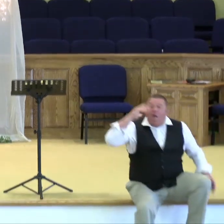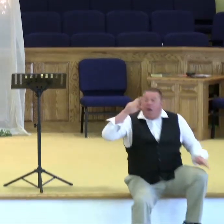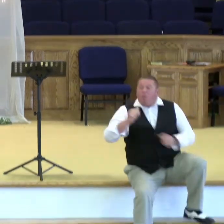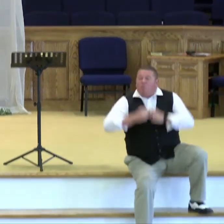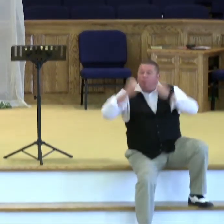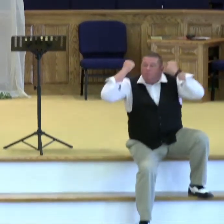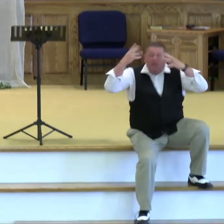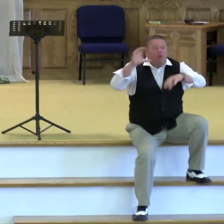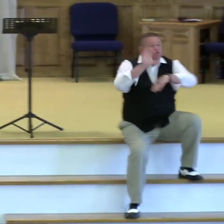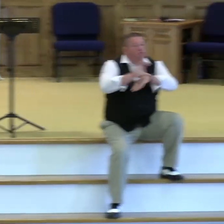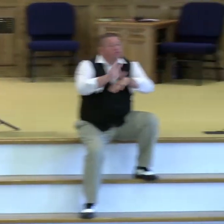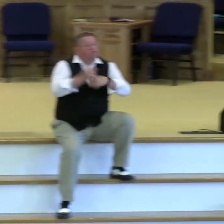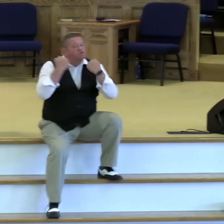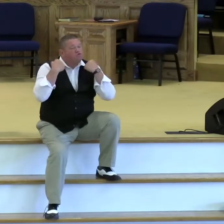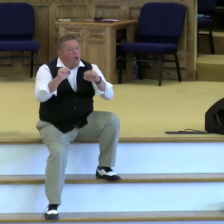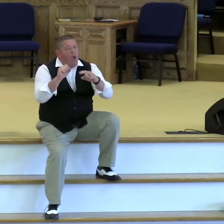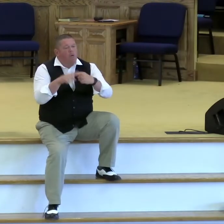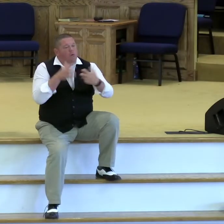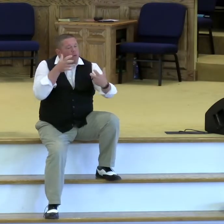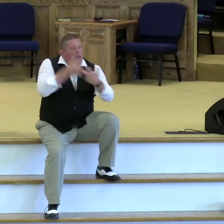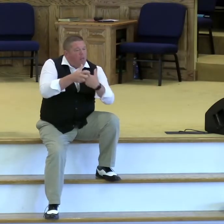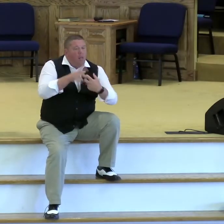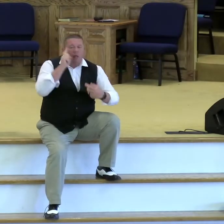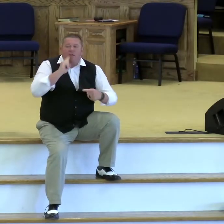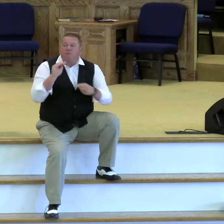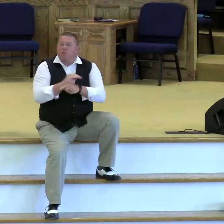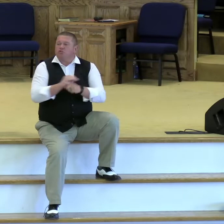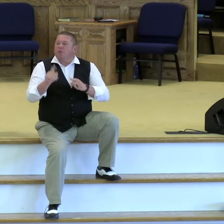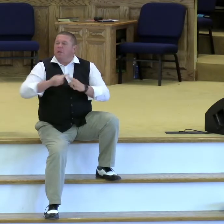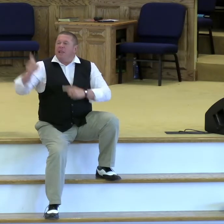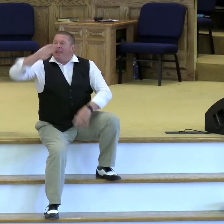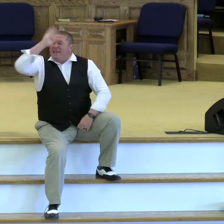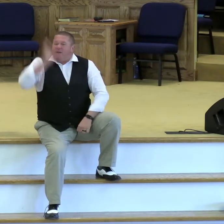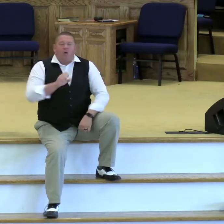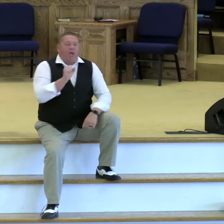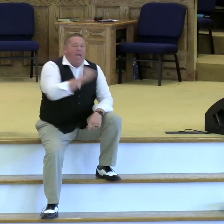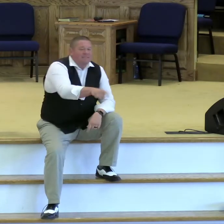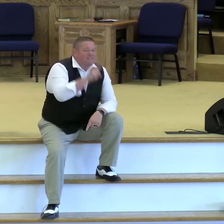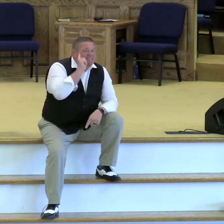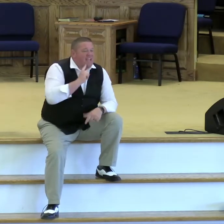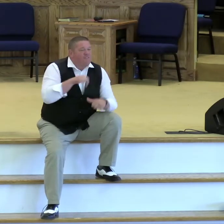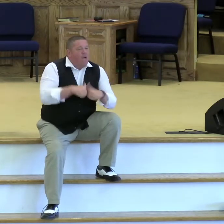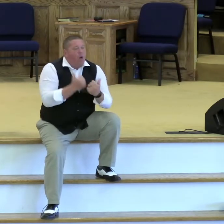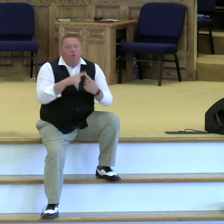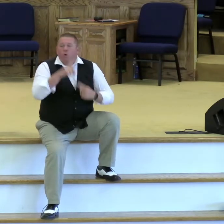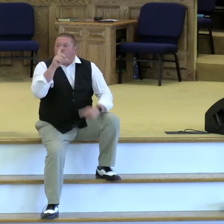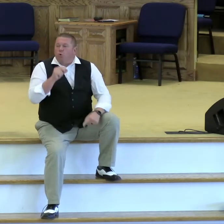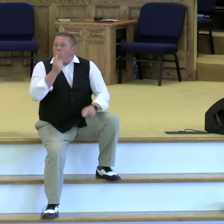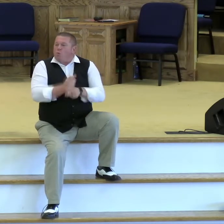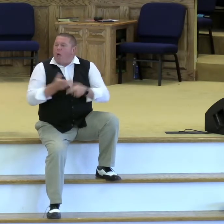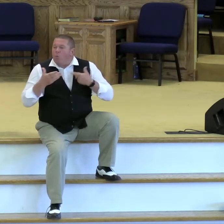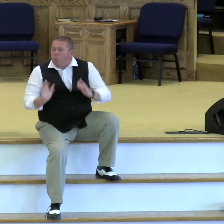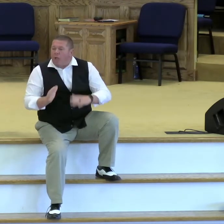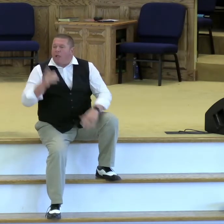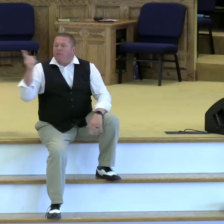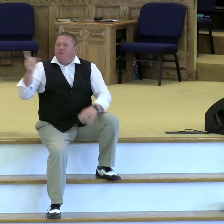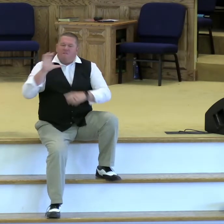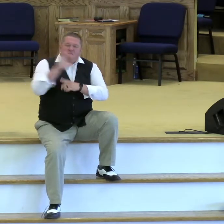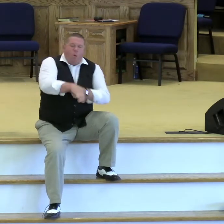I am fed up with so many churches trying to, you know, reach the deaf ministry, but they never ask the deaf how to do, or they never know how to